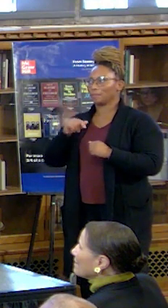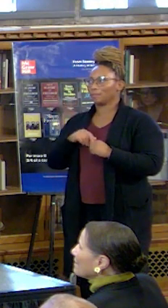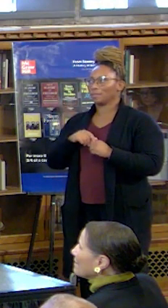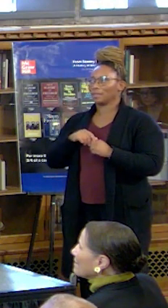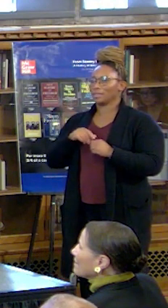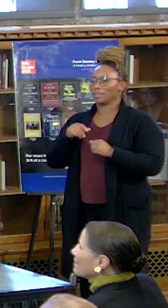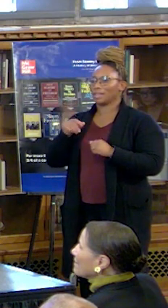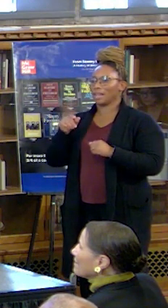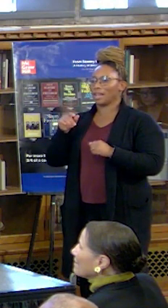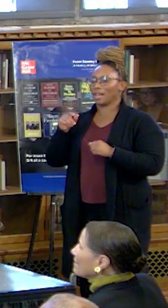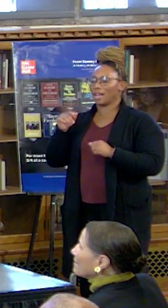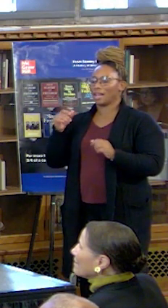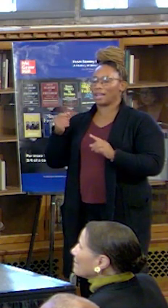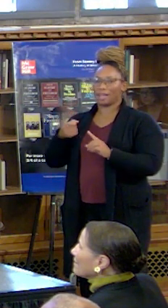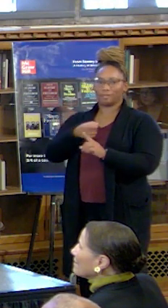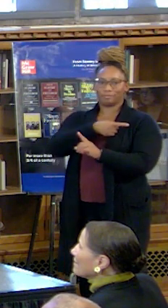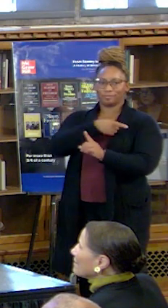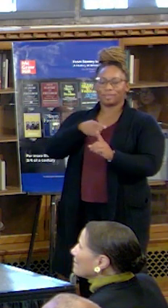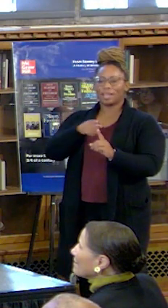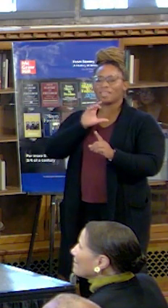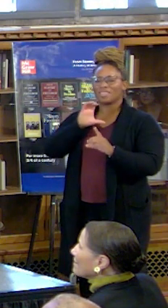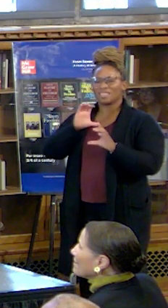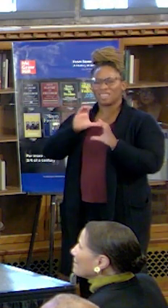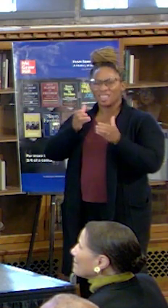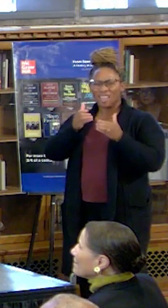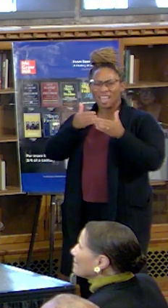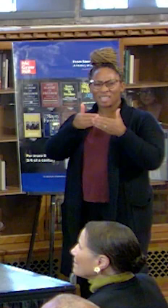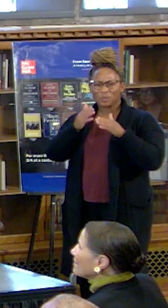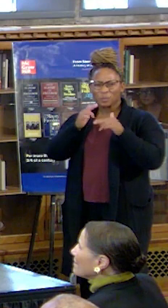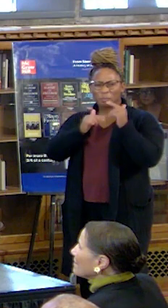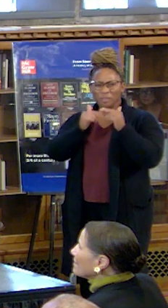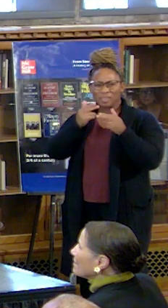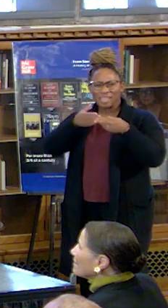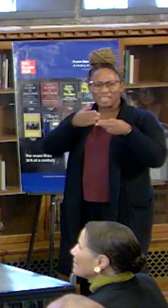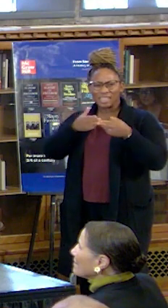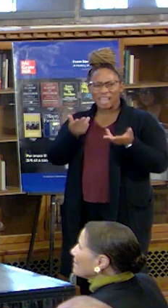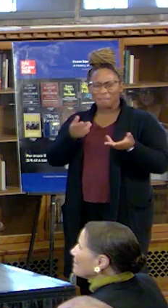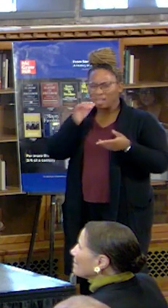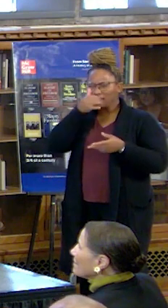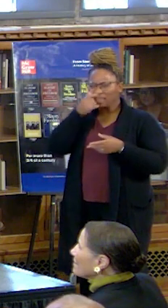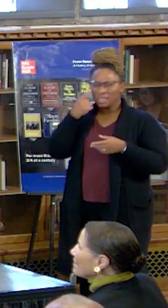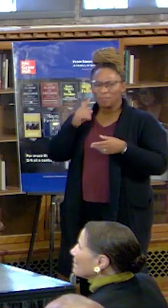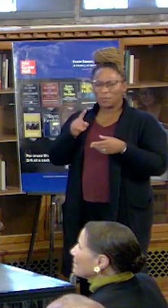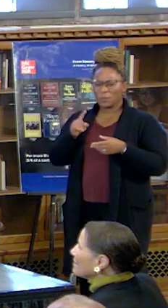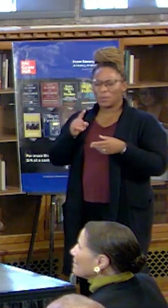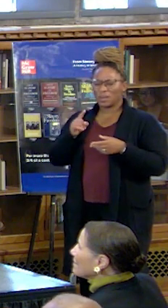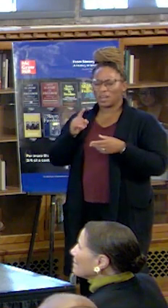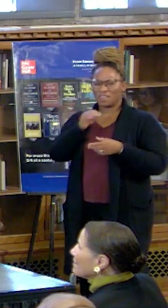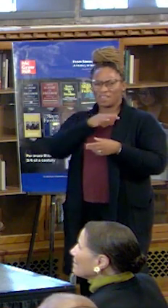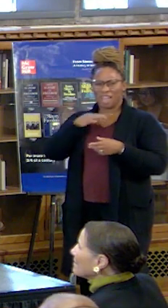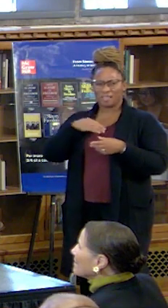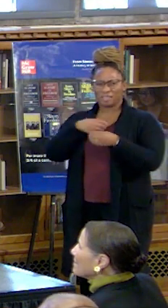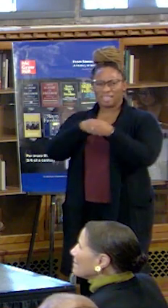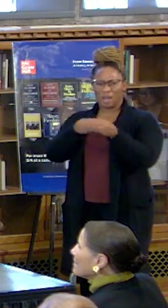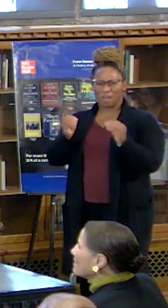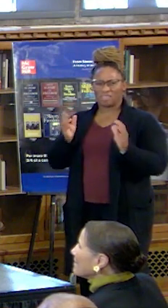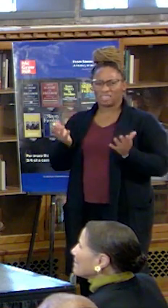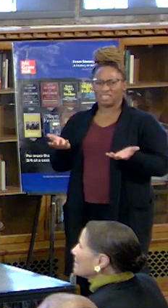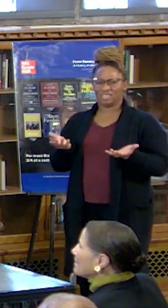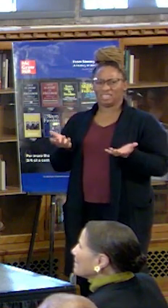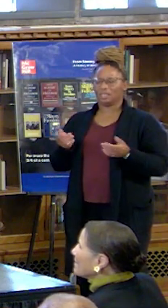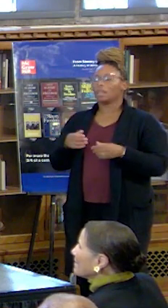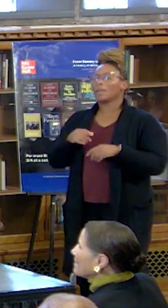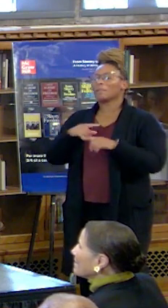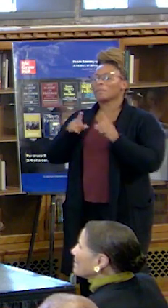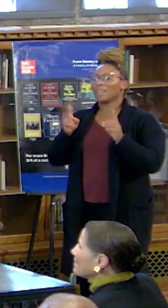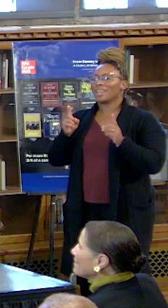a degression classroom building is a silly name for a building that is filled with faculty offices right